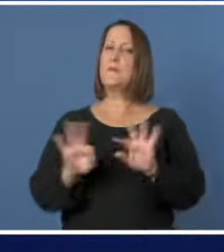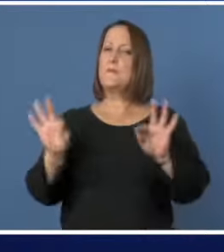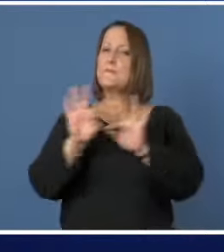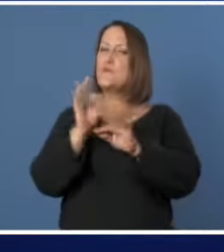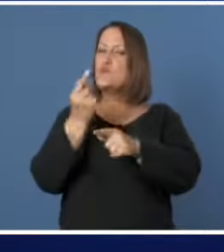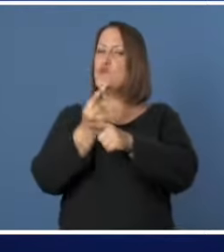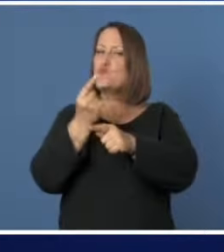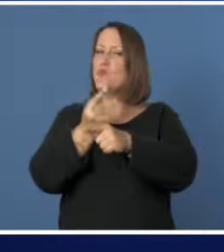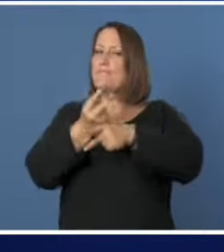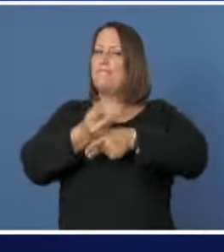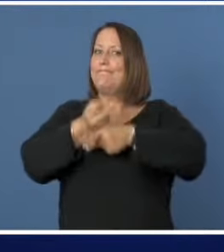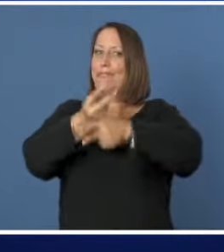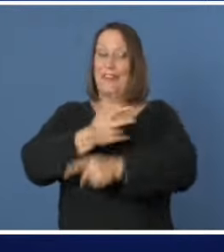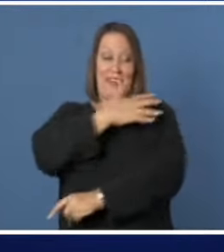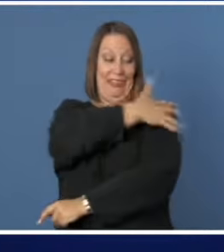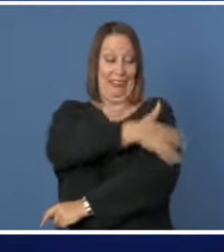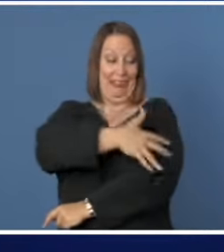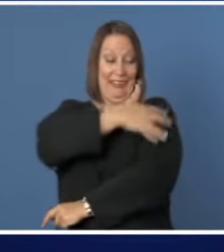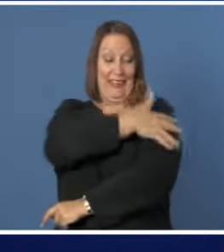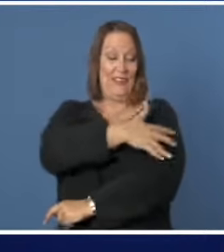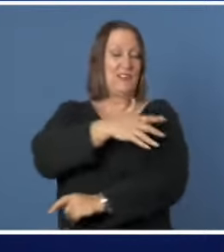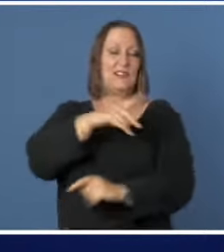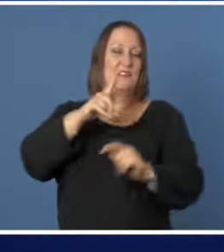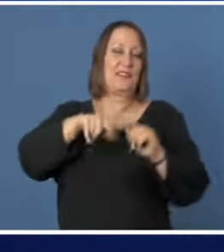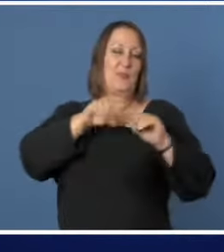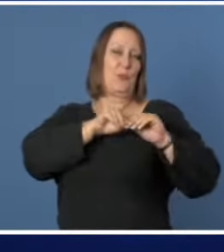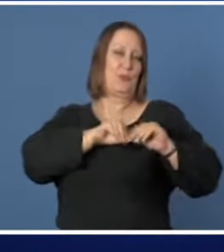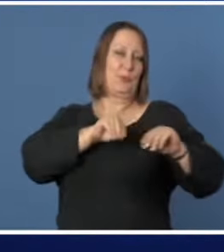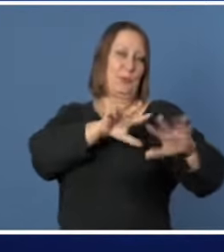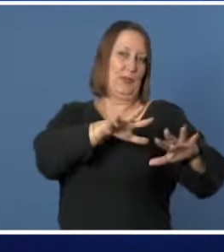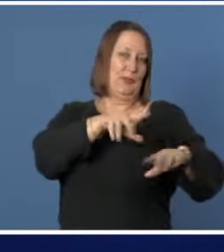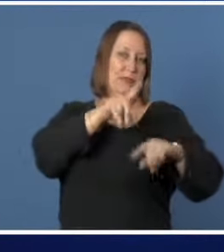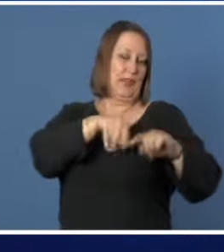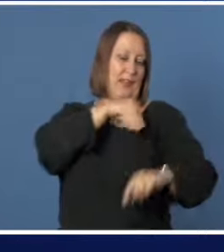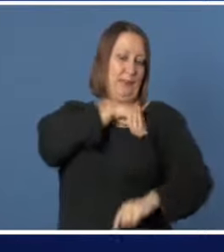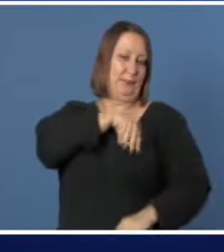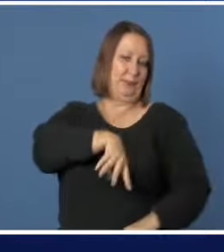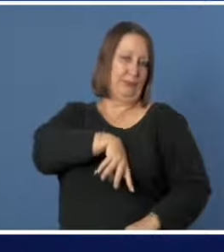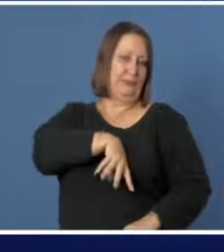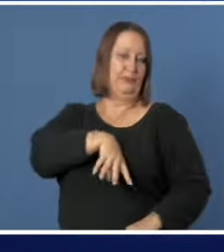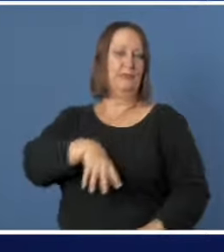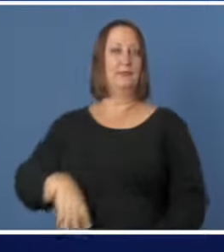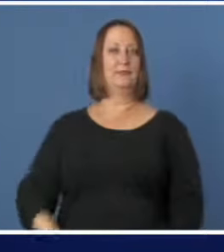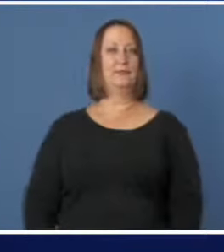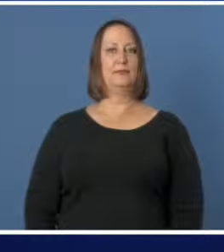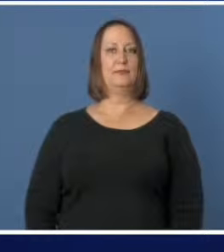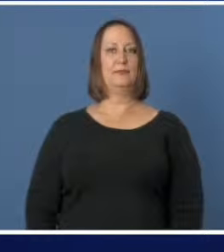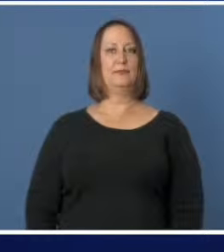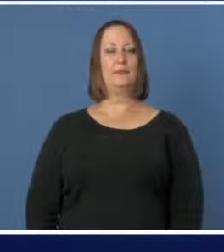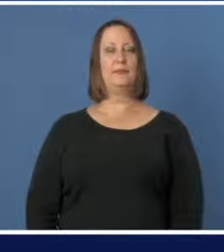Proper care of the vaccinated area will prevent that from happening.